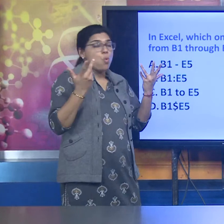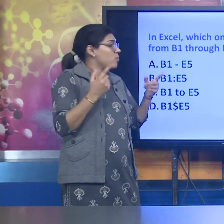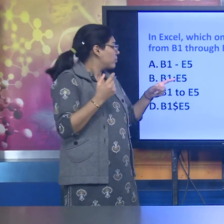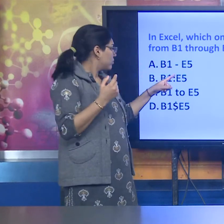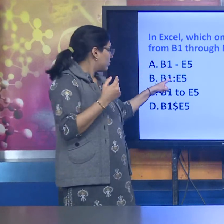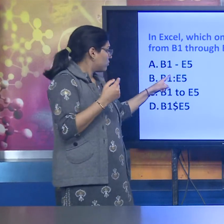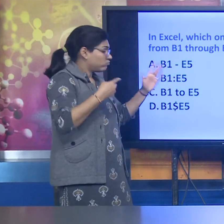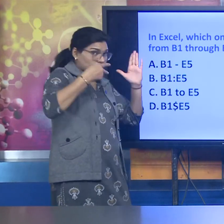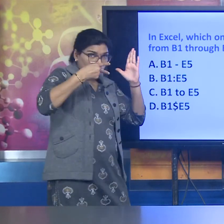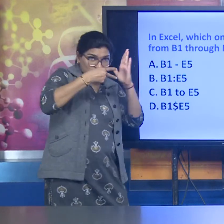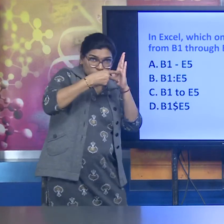B1